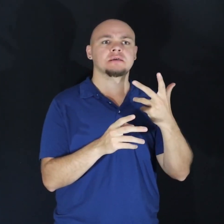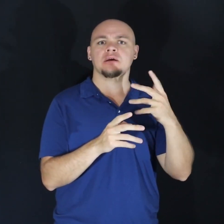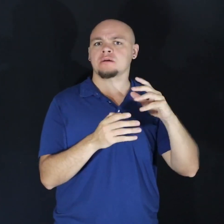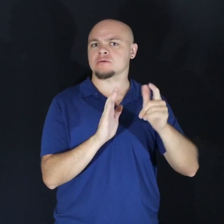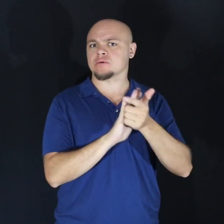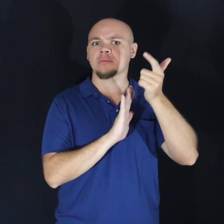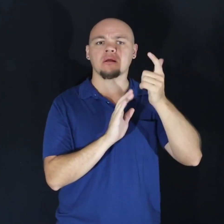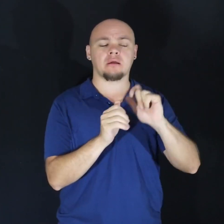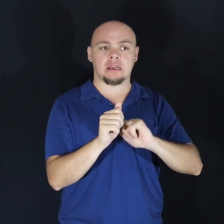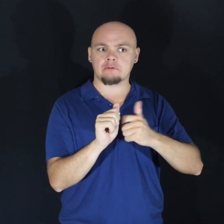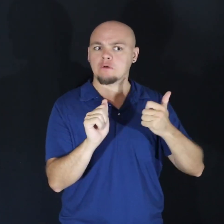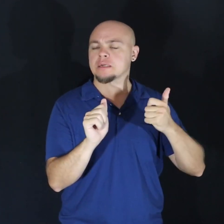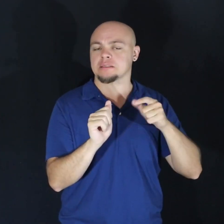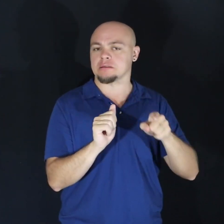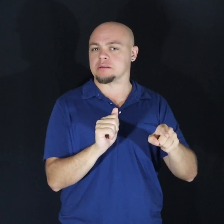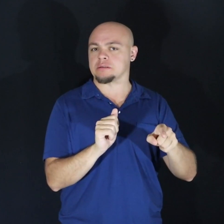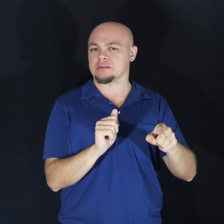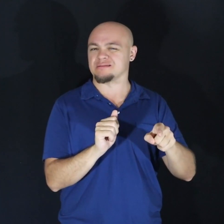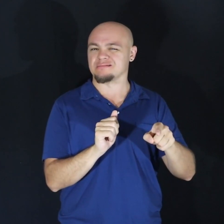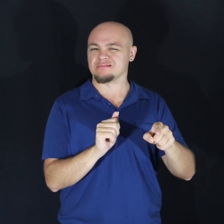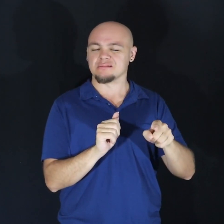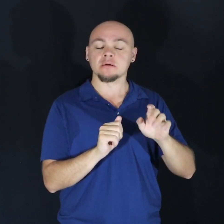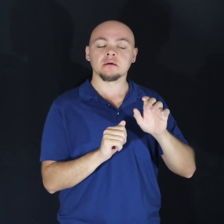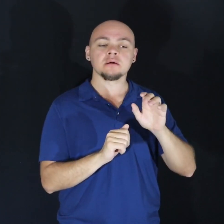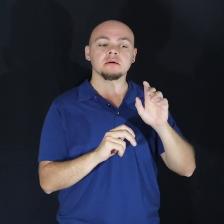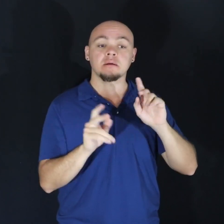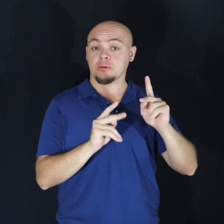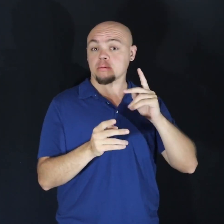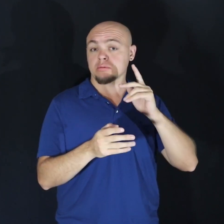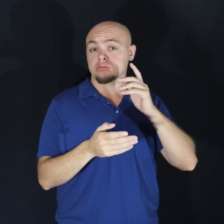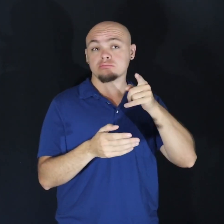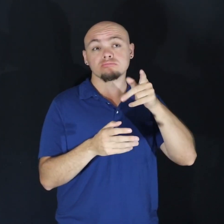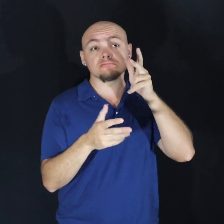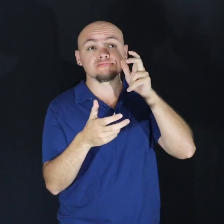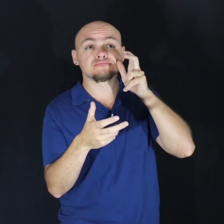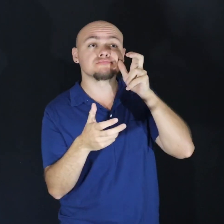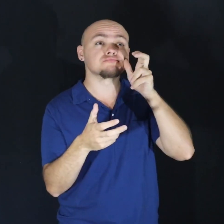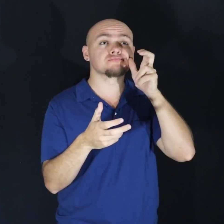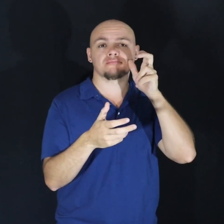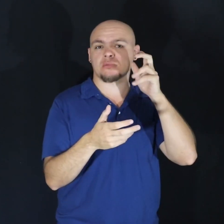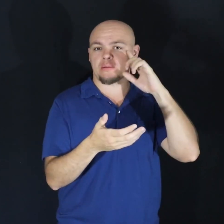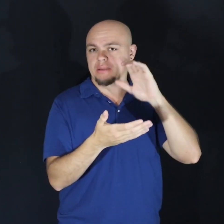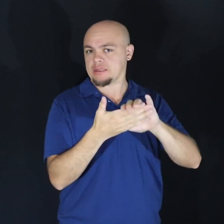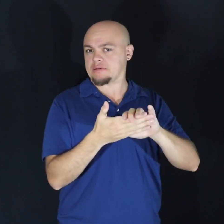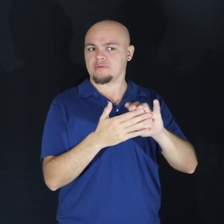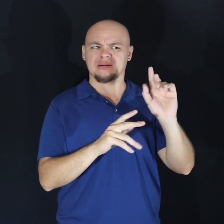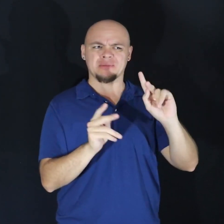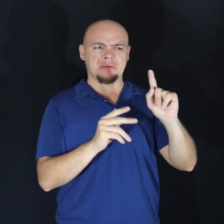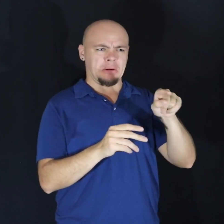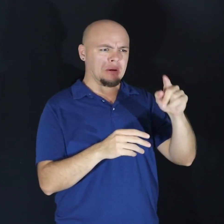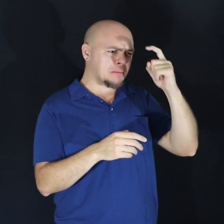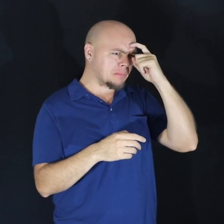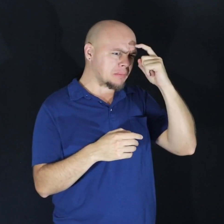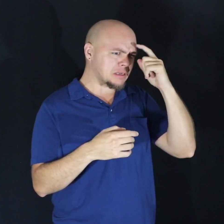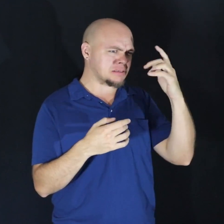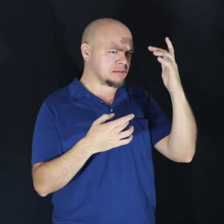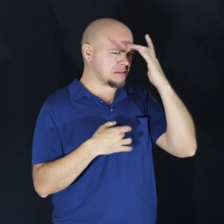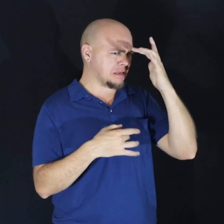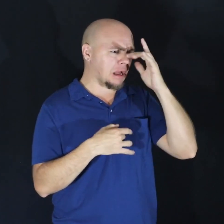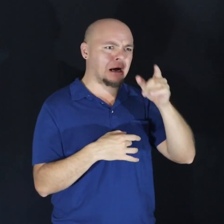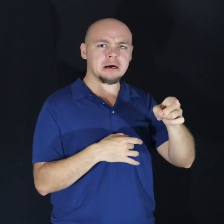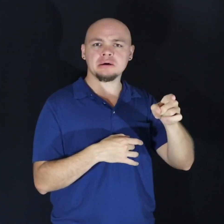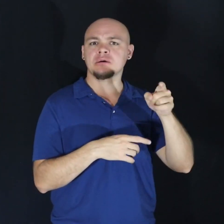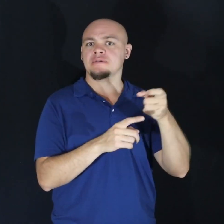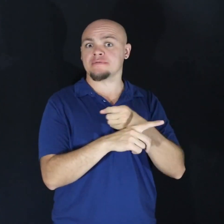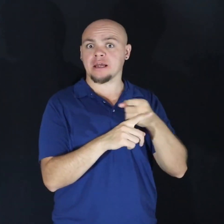and avoidance. And people believe it. People believe that everyone with a mental illness is violent or dangerous